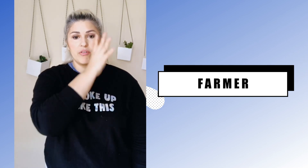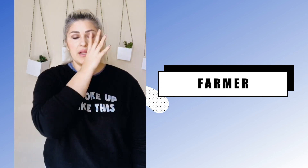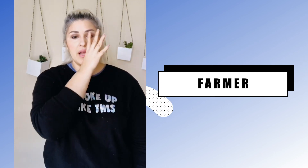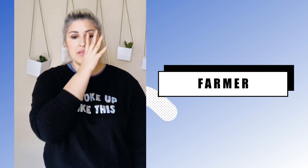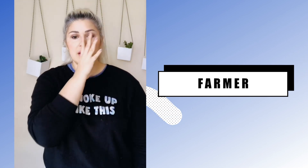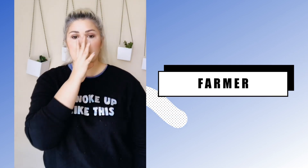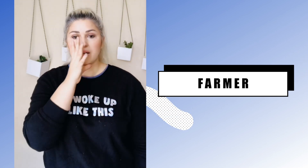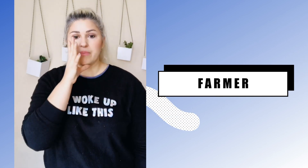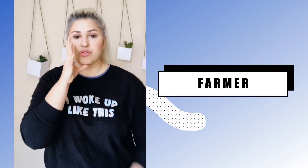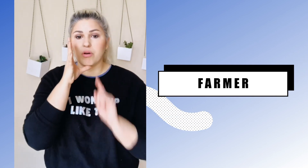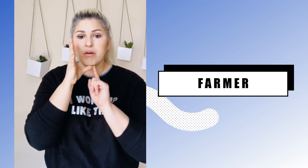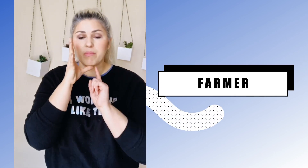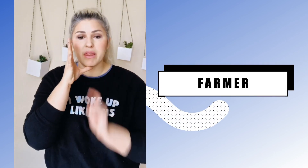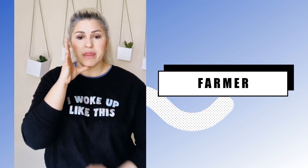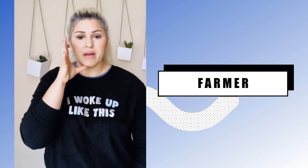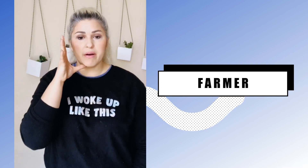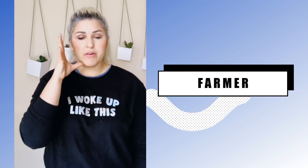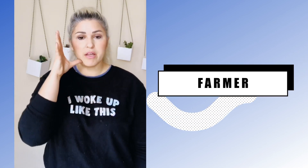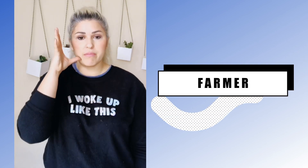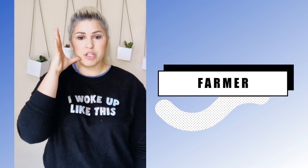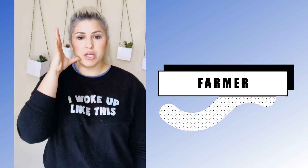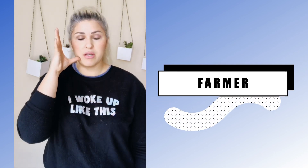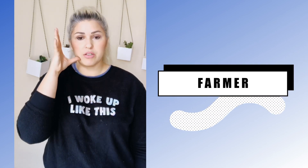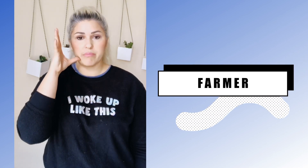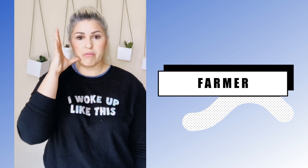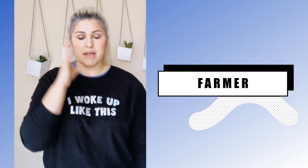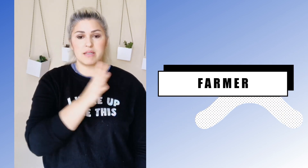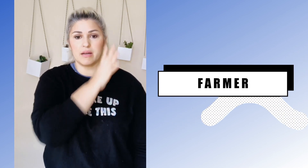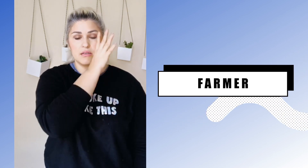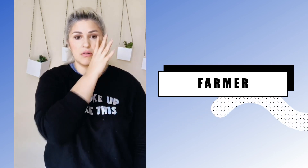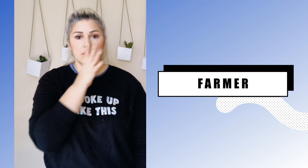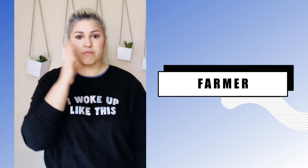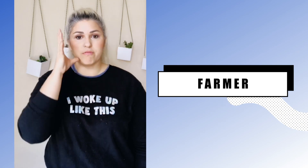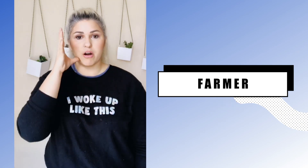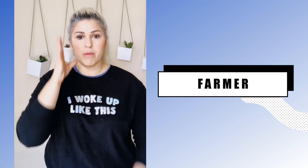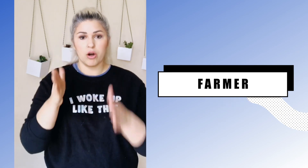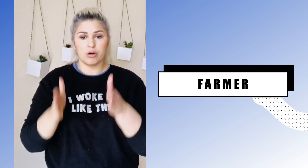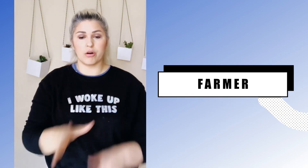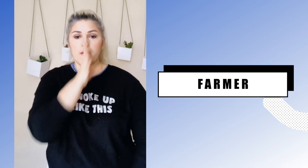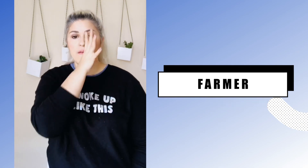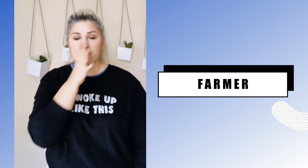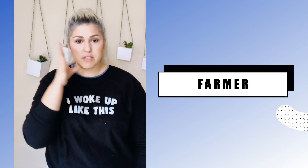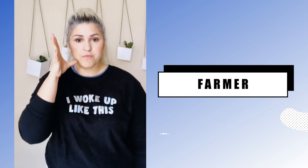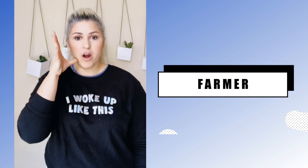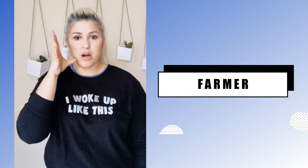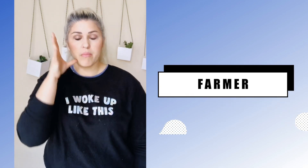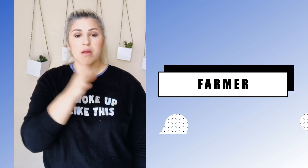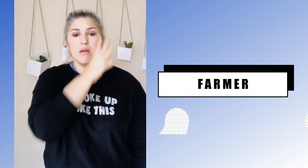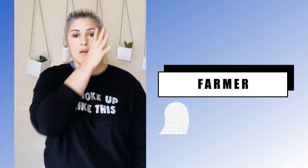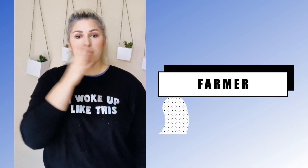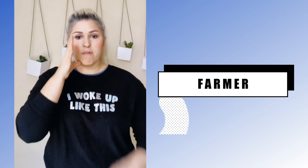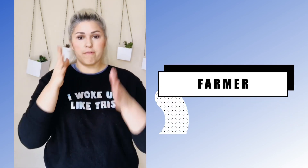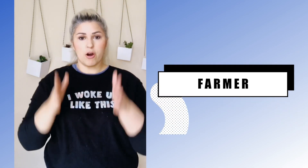so I'm starting from my left side, and I'm drawing my thumb underneath my chin to my right side. So farmer. This is